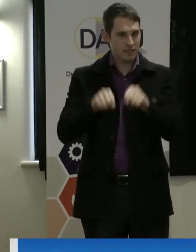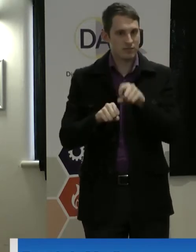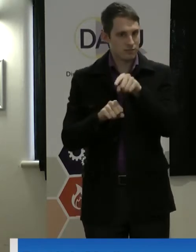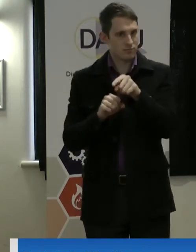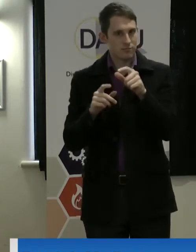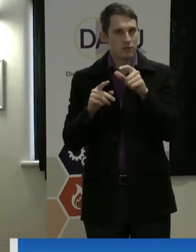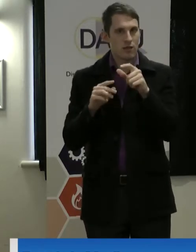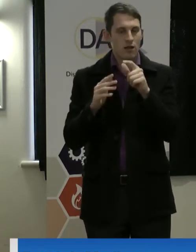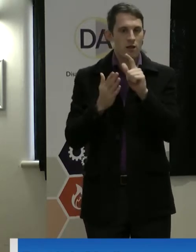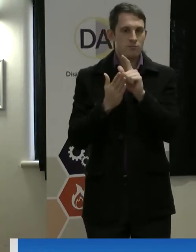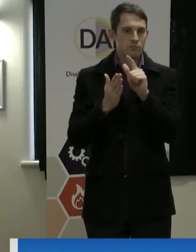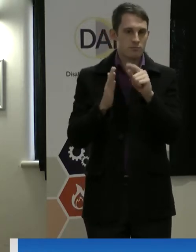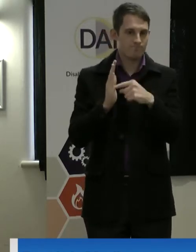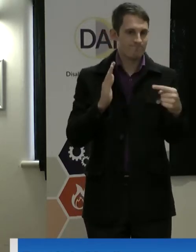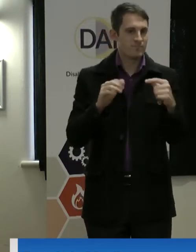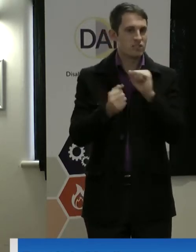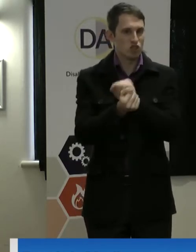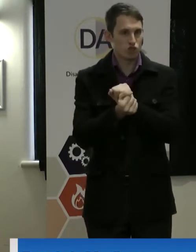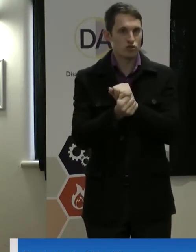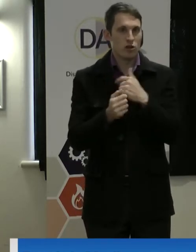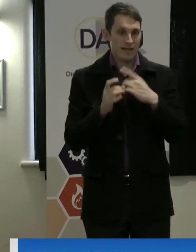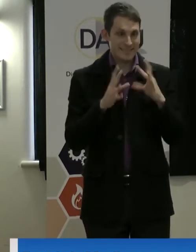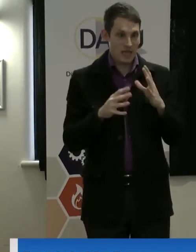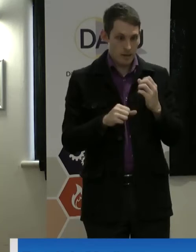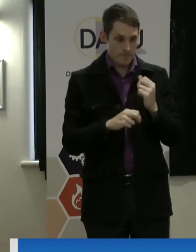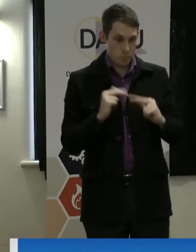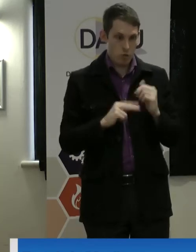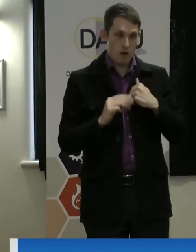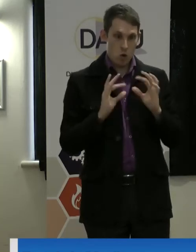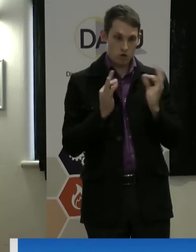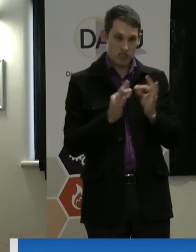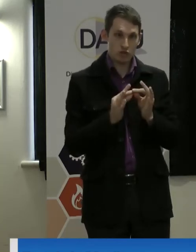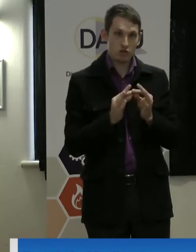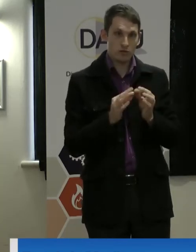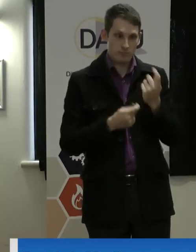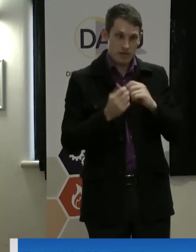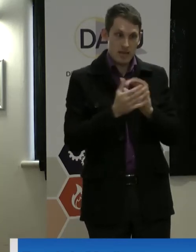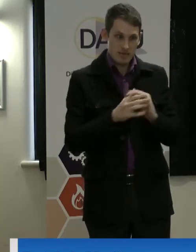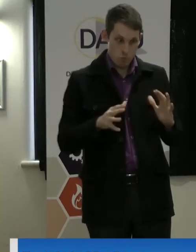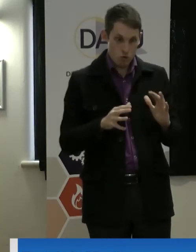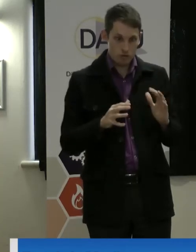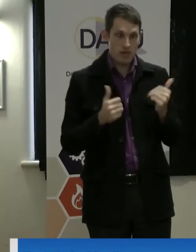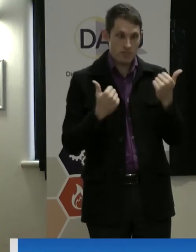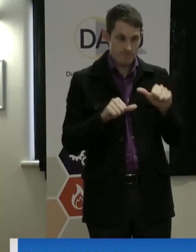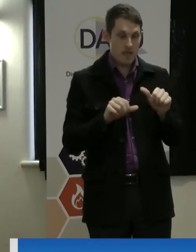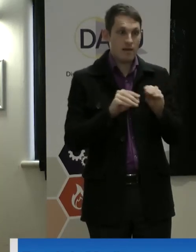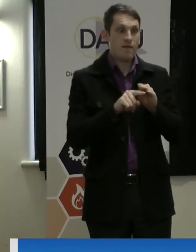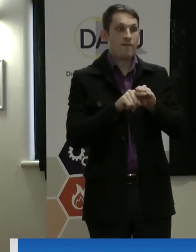own organisation and you build up. So that eventually what you do is you